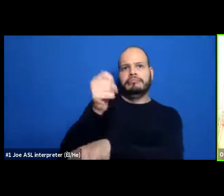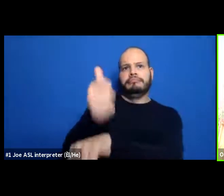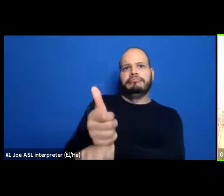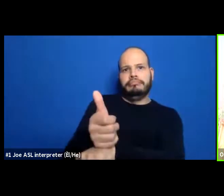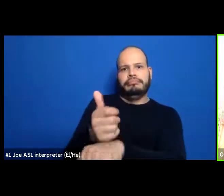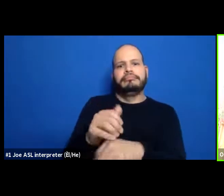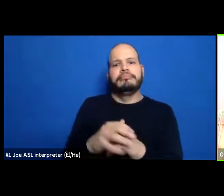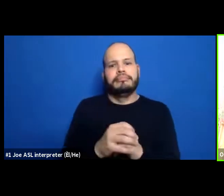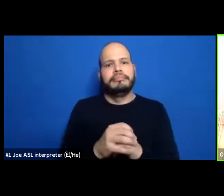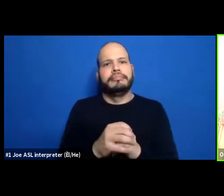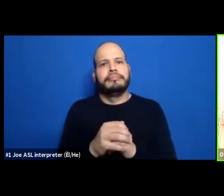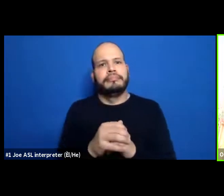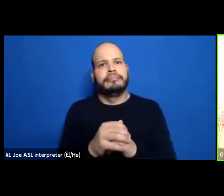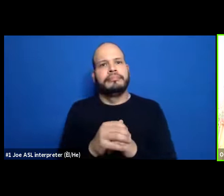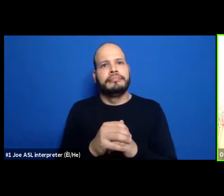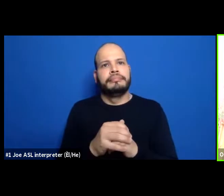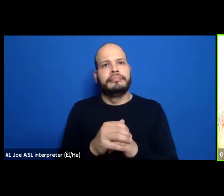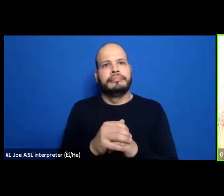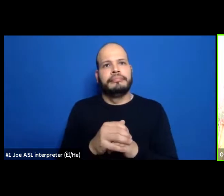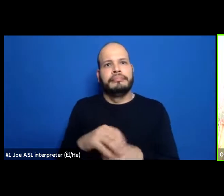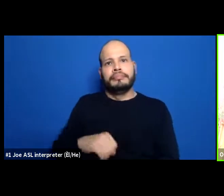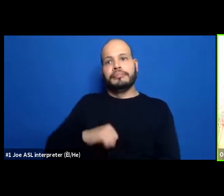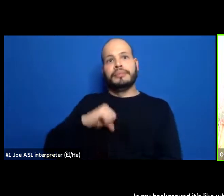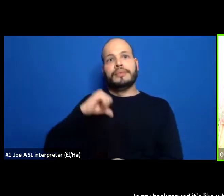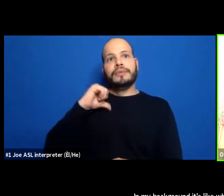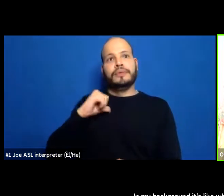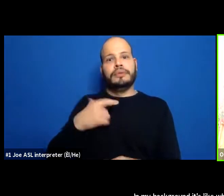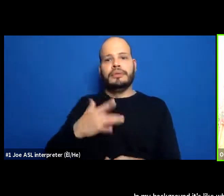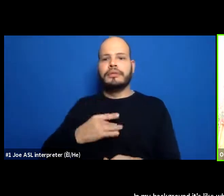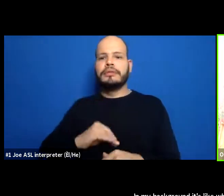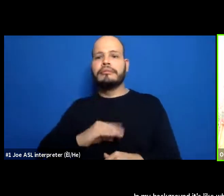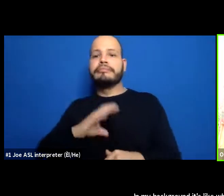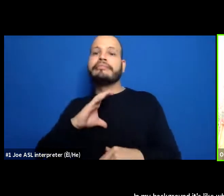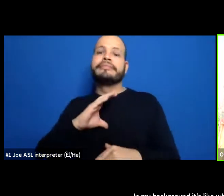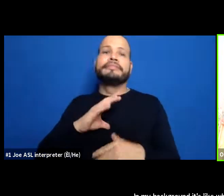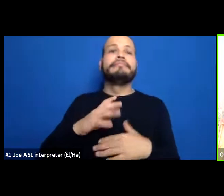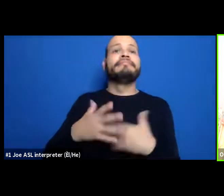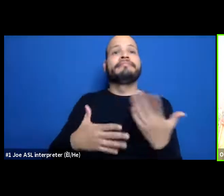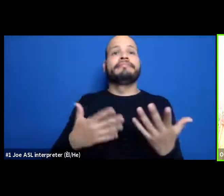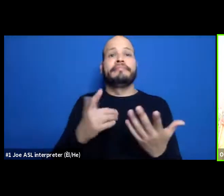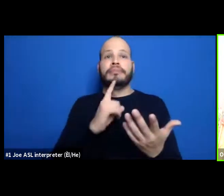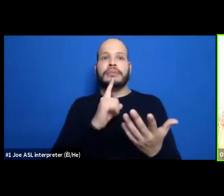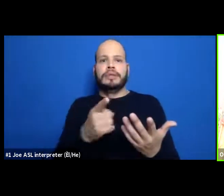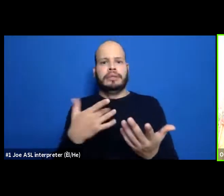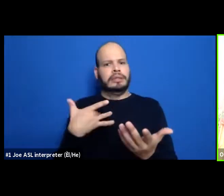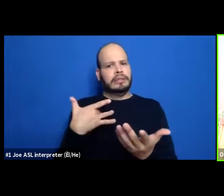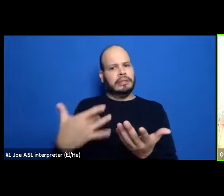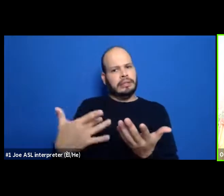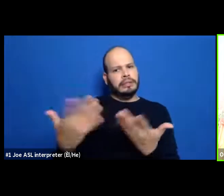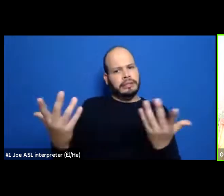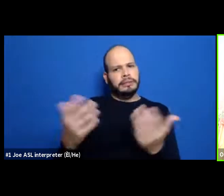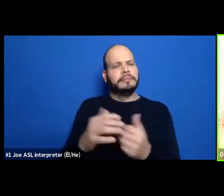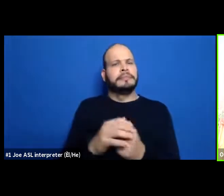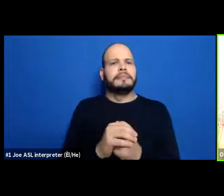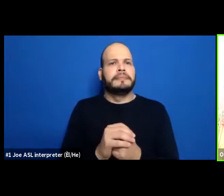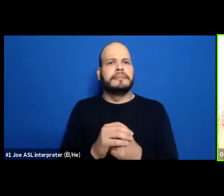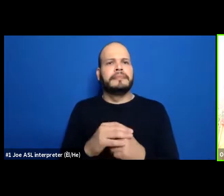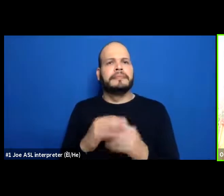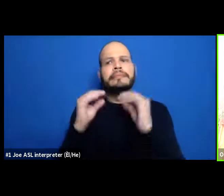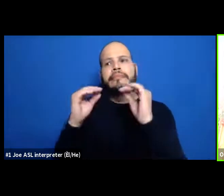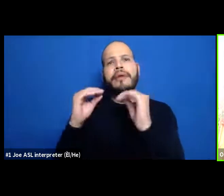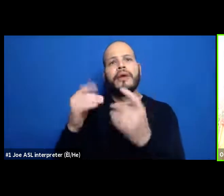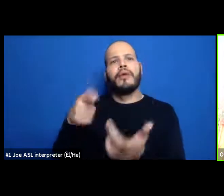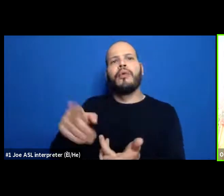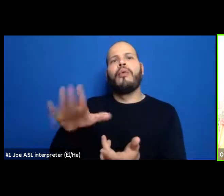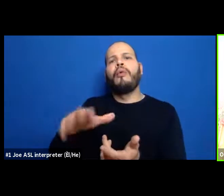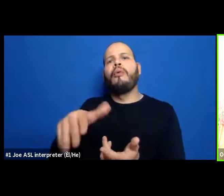that my city produced essentially nothing but animals that needed to be contained. We needed gun control, right? We needed